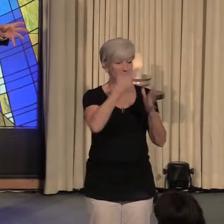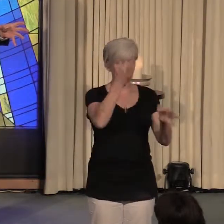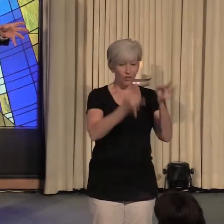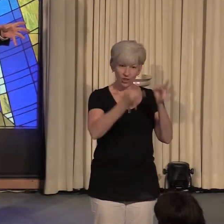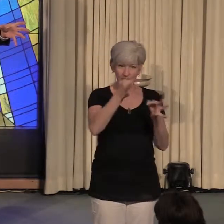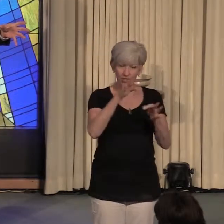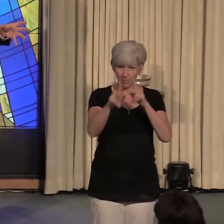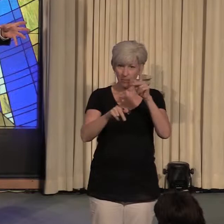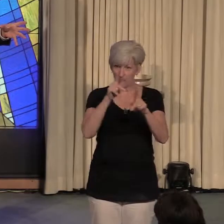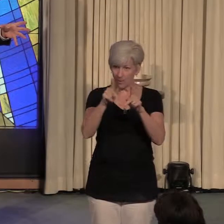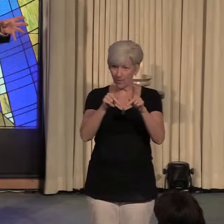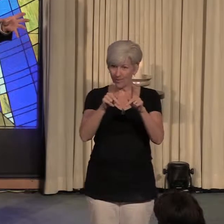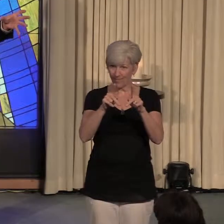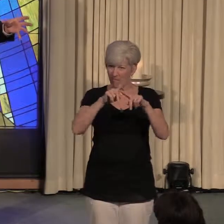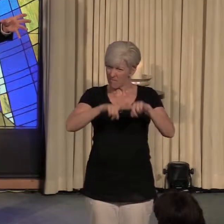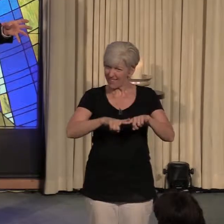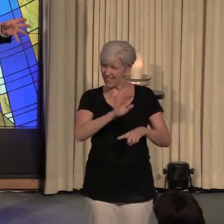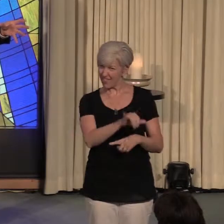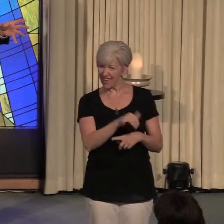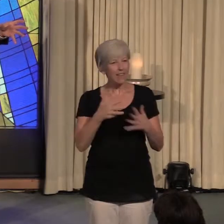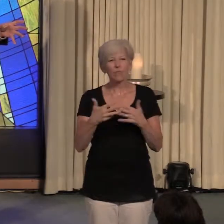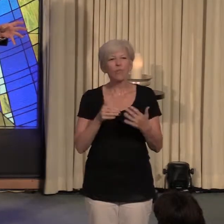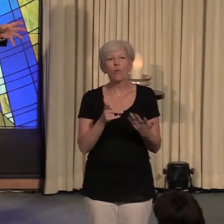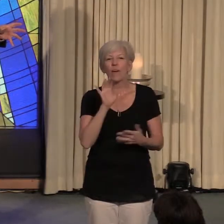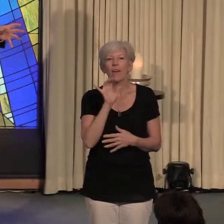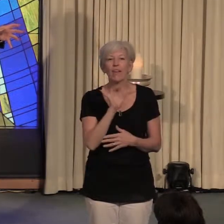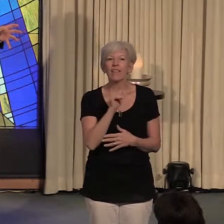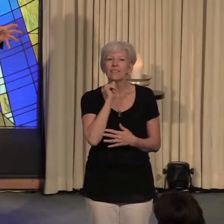that, even though that's not who they are.